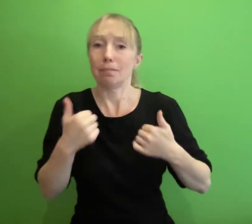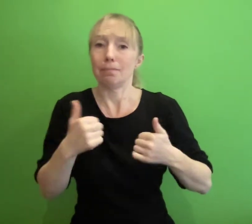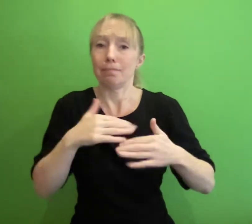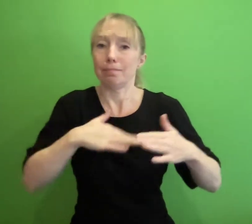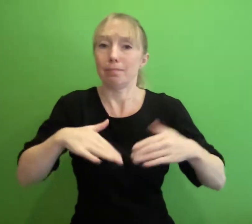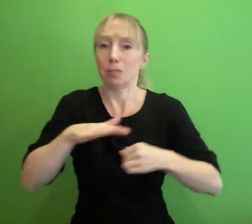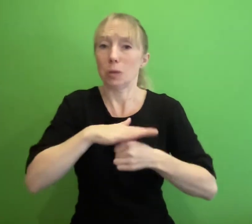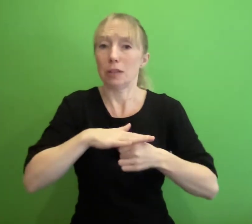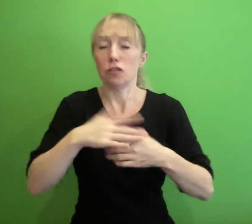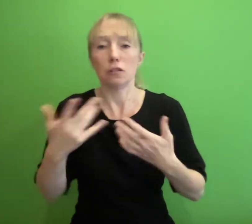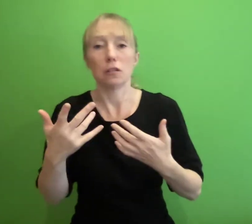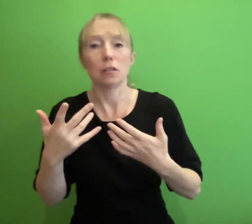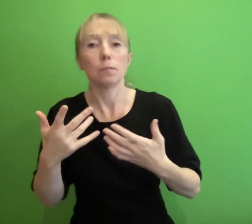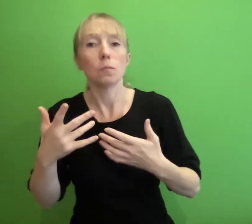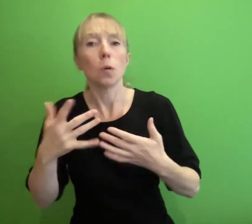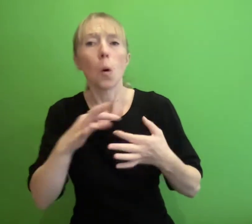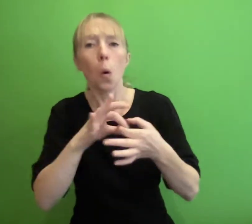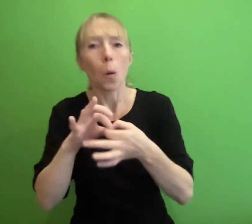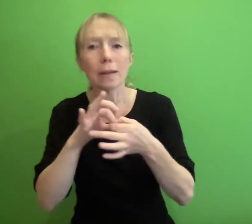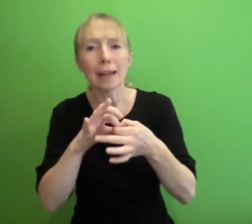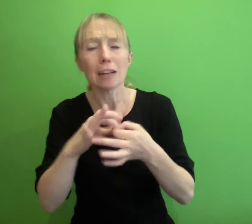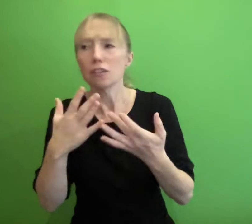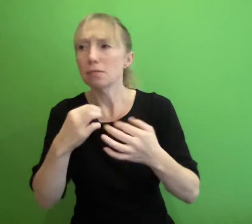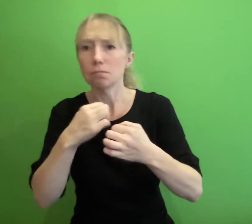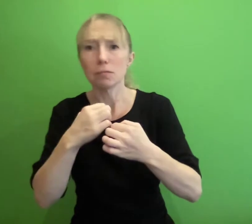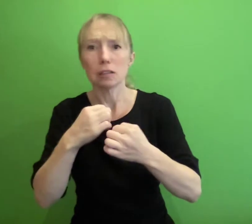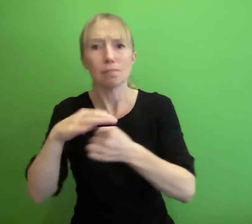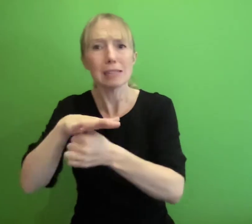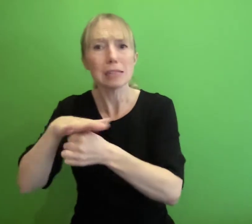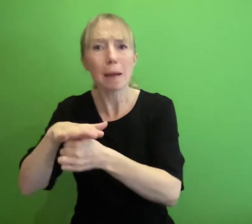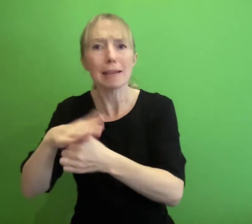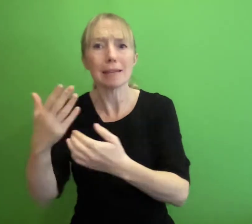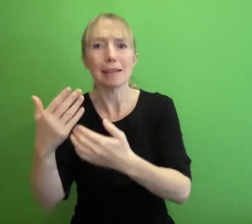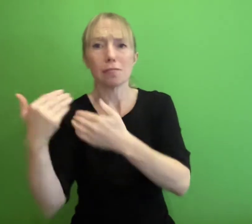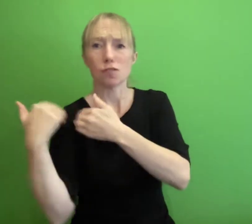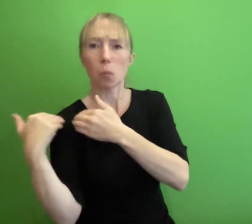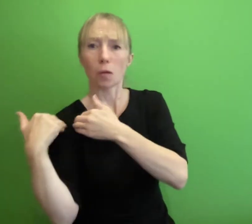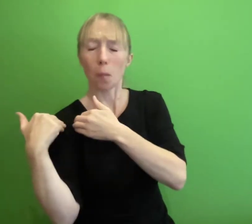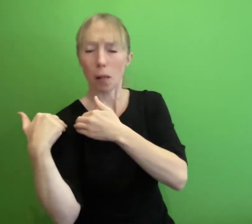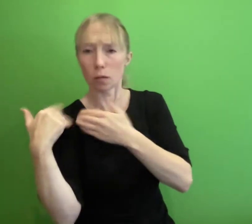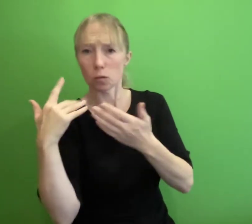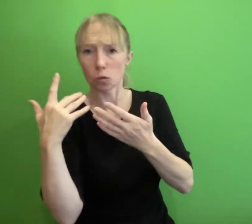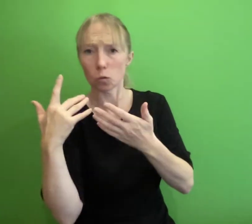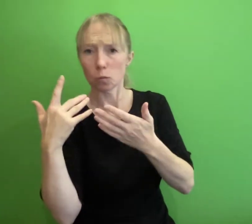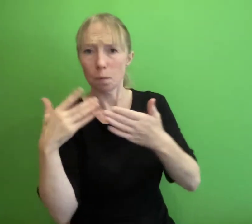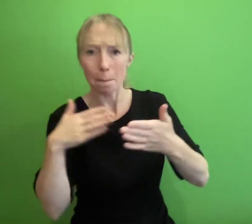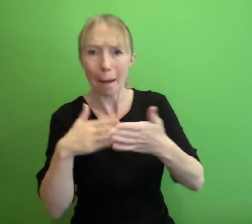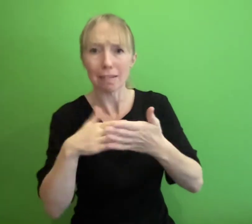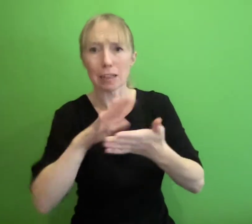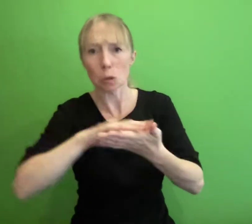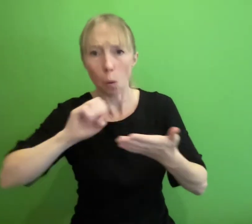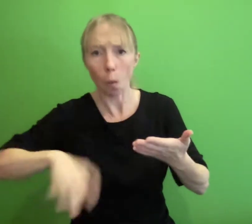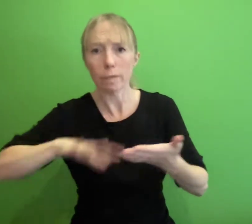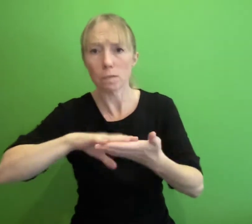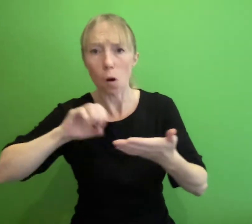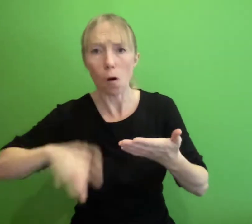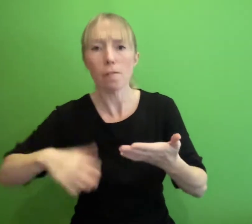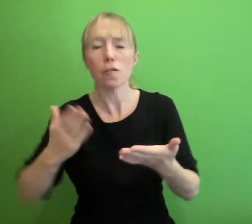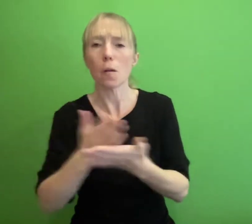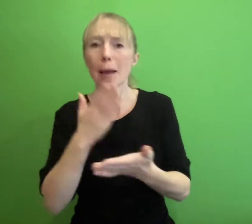Organisations and spaces have the obligation to eliminate those barriers and make themselves as accessible as possible to